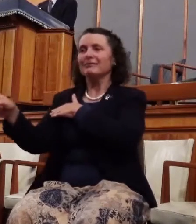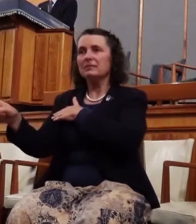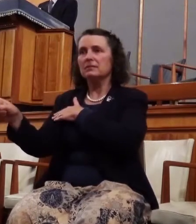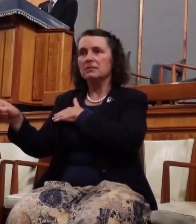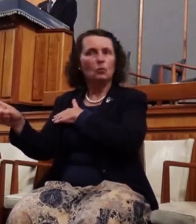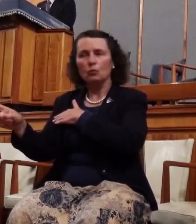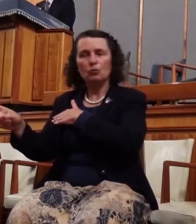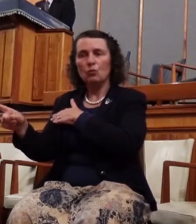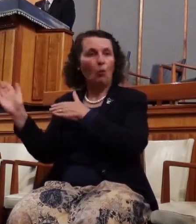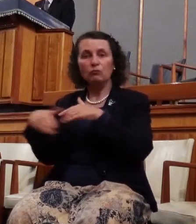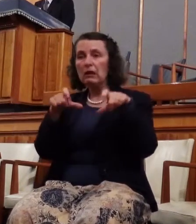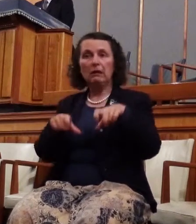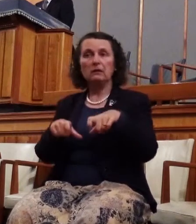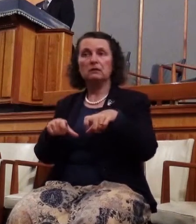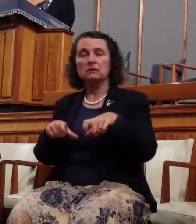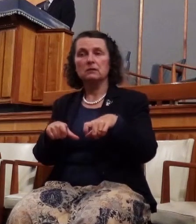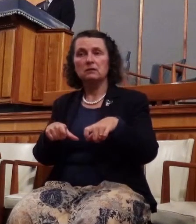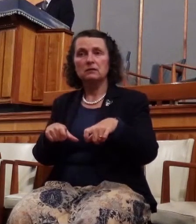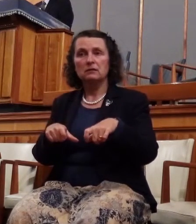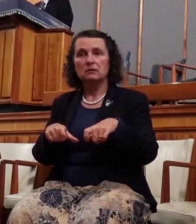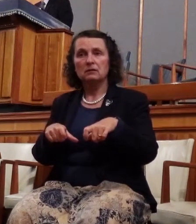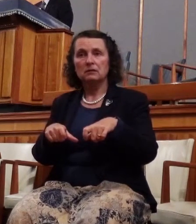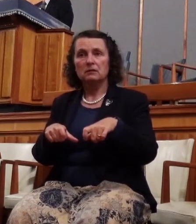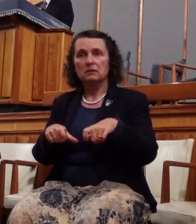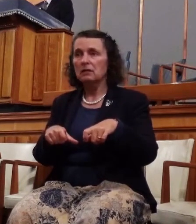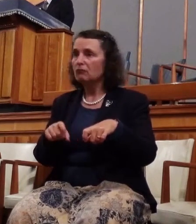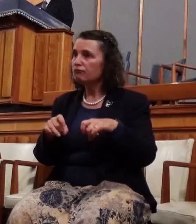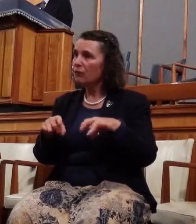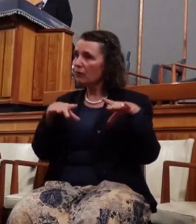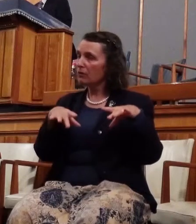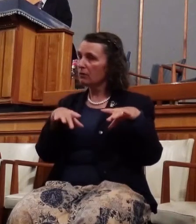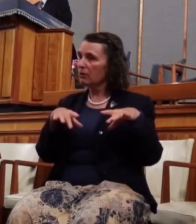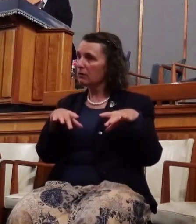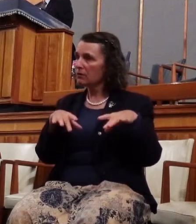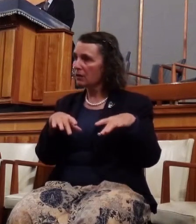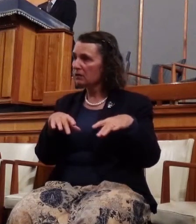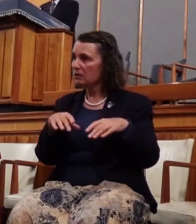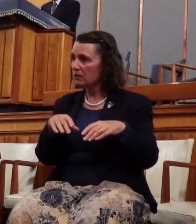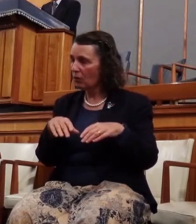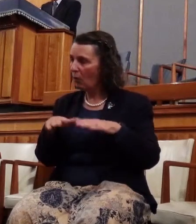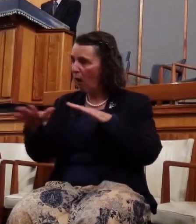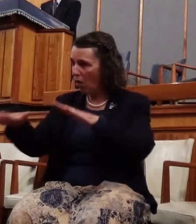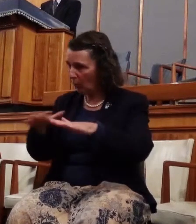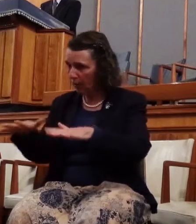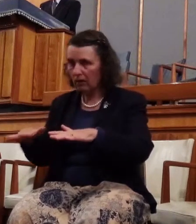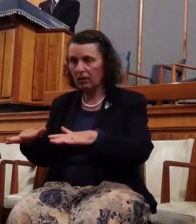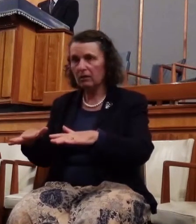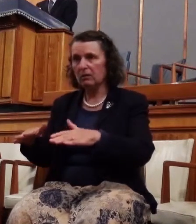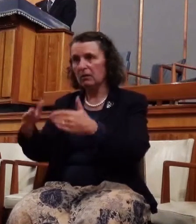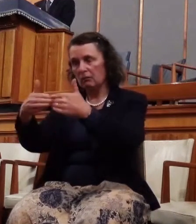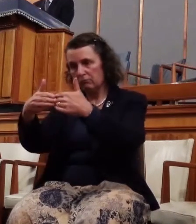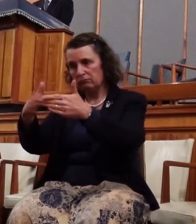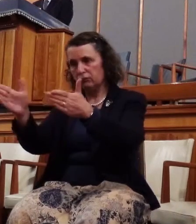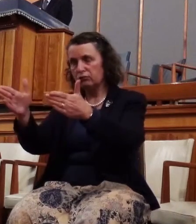for everyone to escape, but a miracle after a miracle. So I believe the jailer